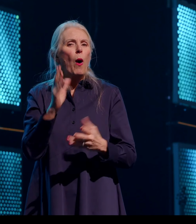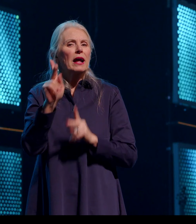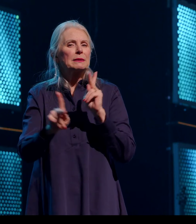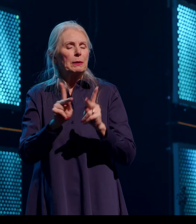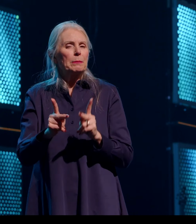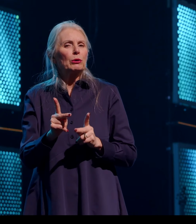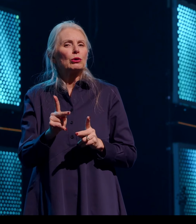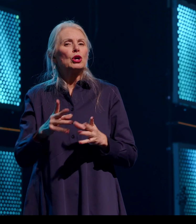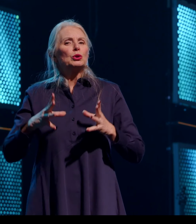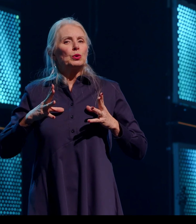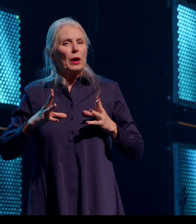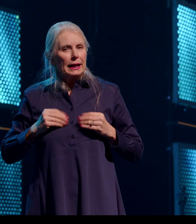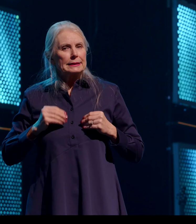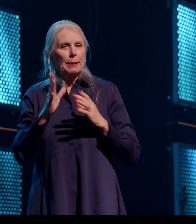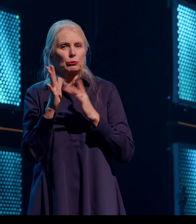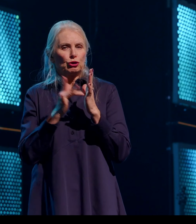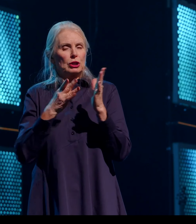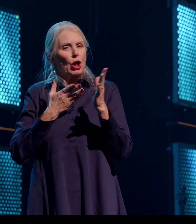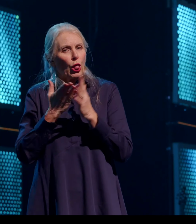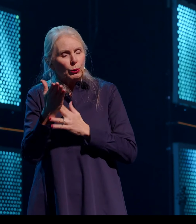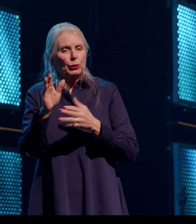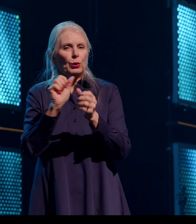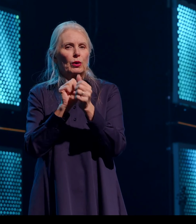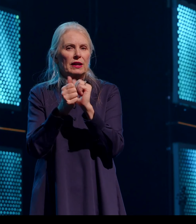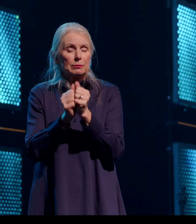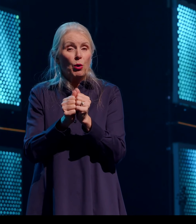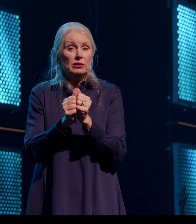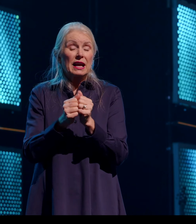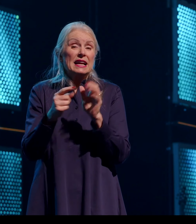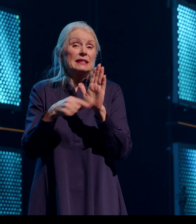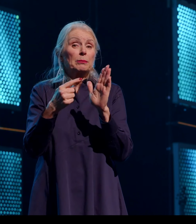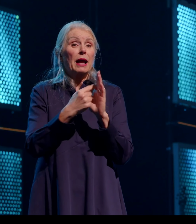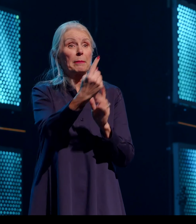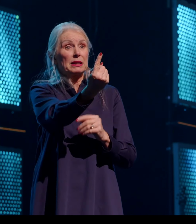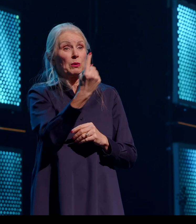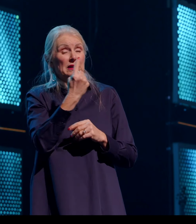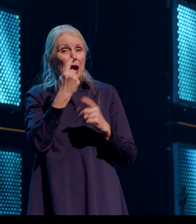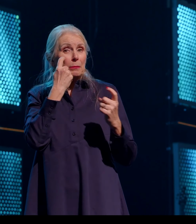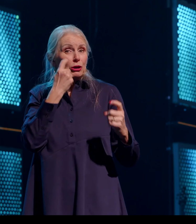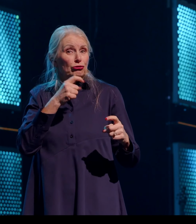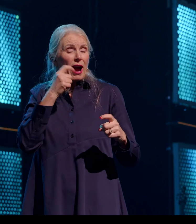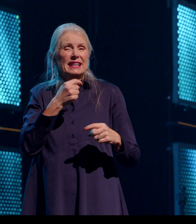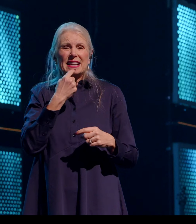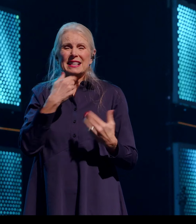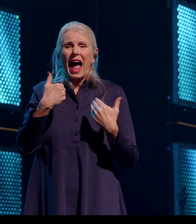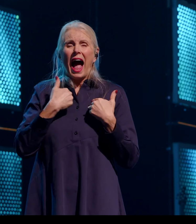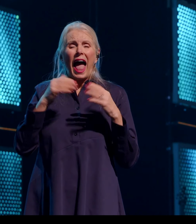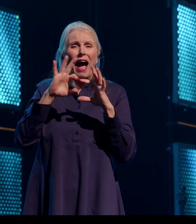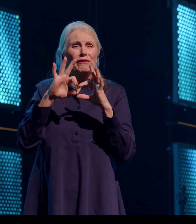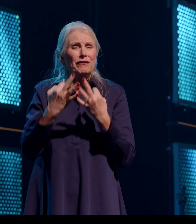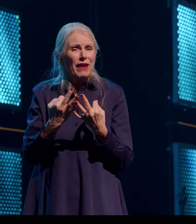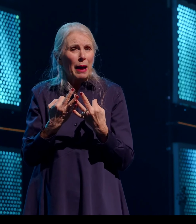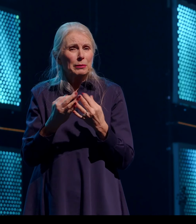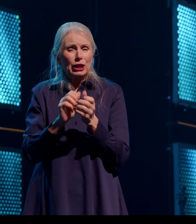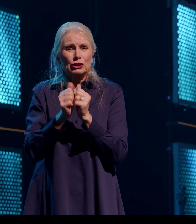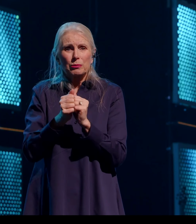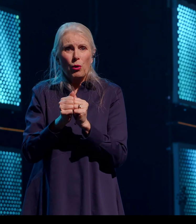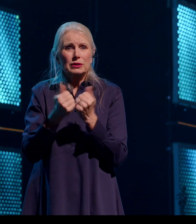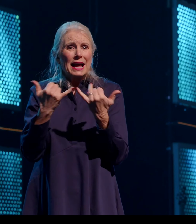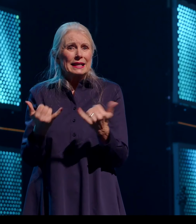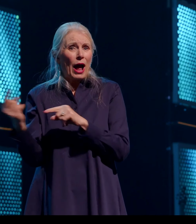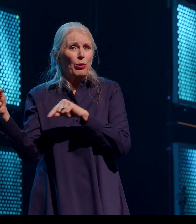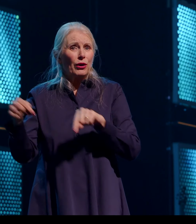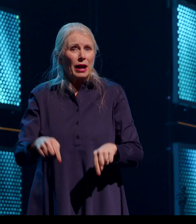Jesus through our sports ministry. And he'd come to me at times with tears in his eyes and say, Daniel, we have a family that was in sports, and now they're here at the church,